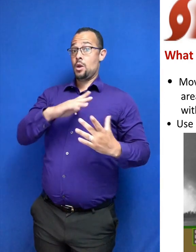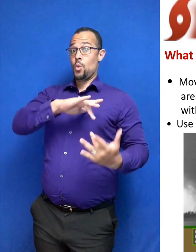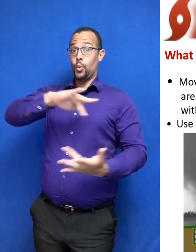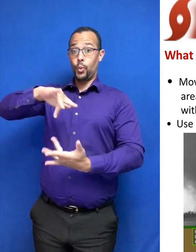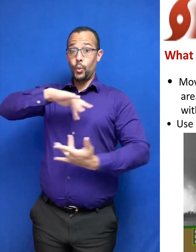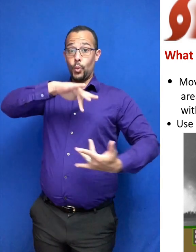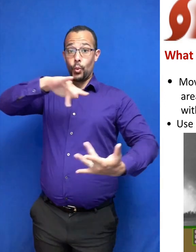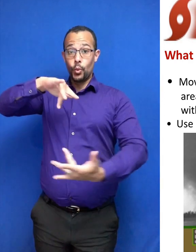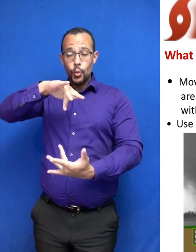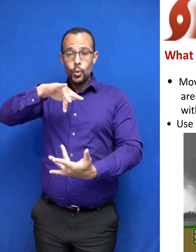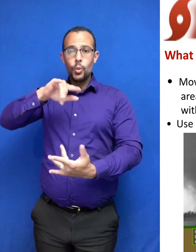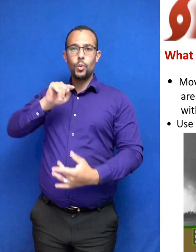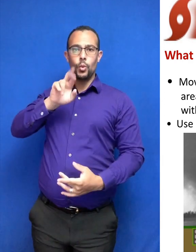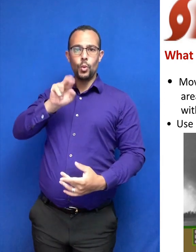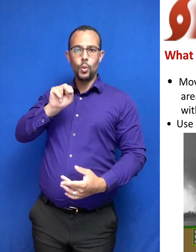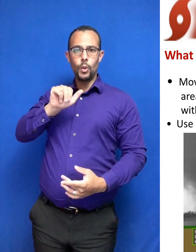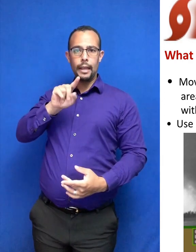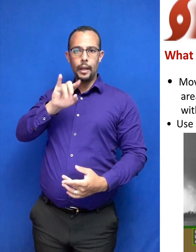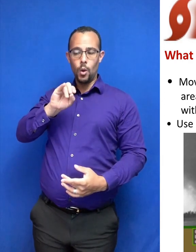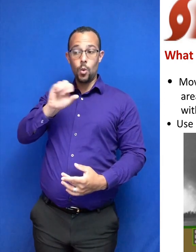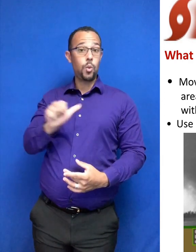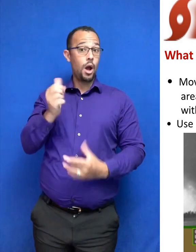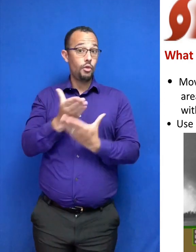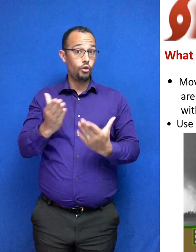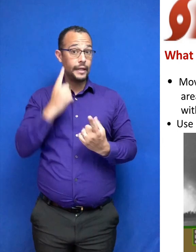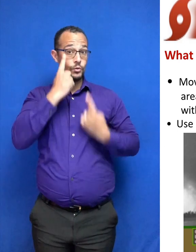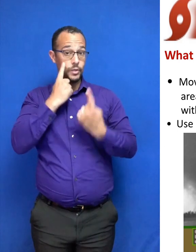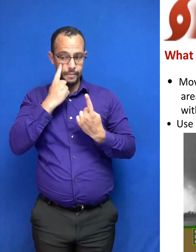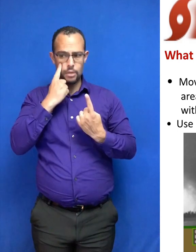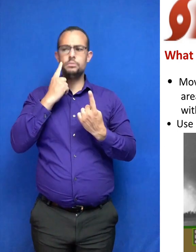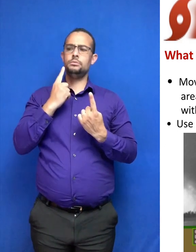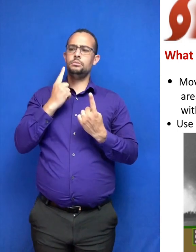additional things to think about is